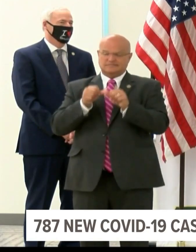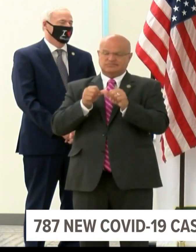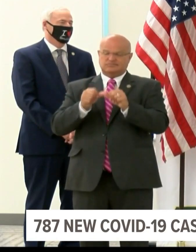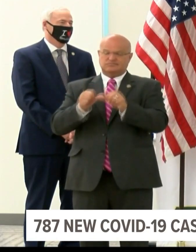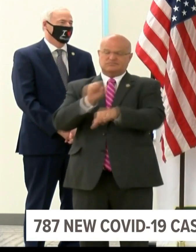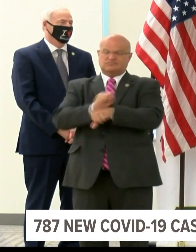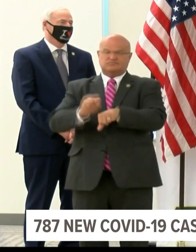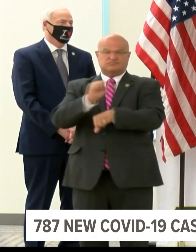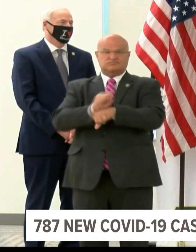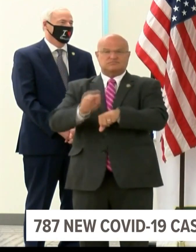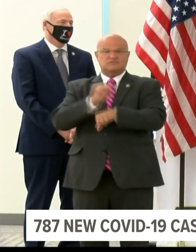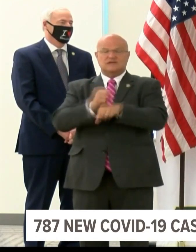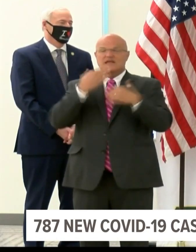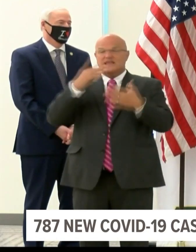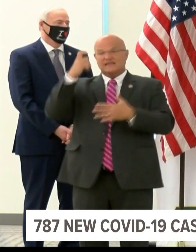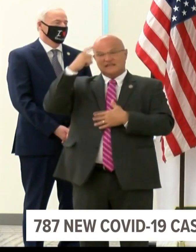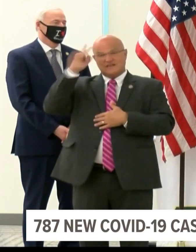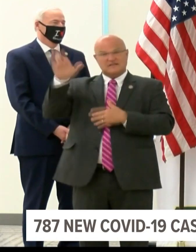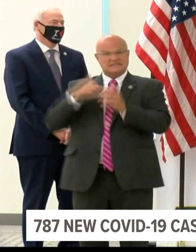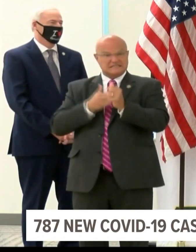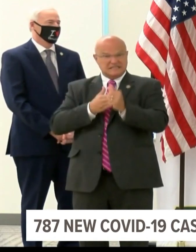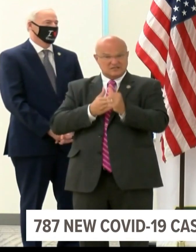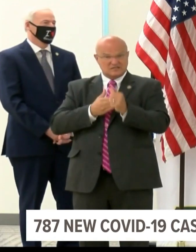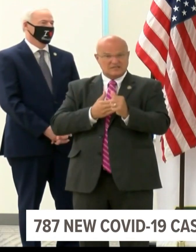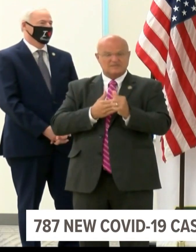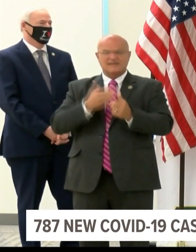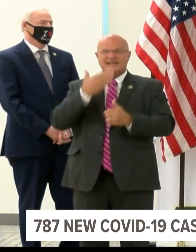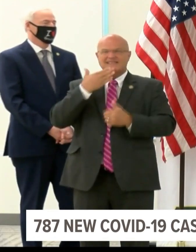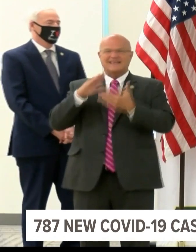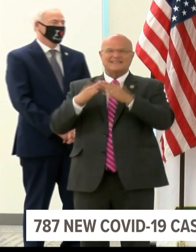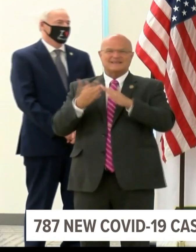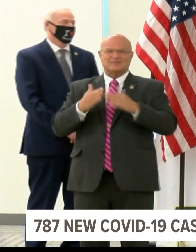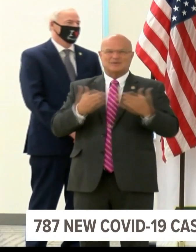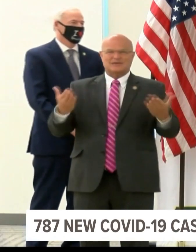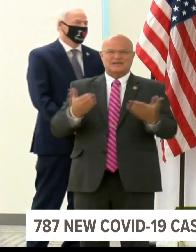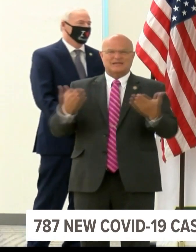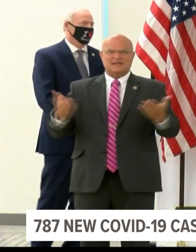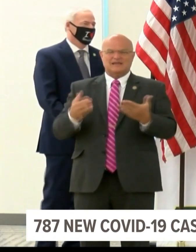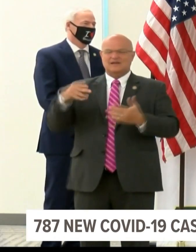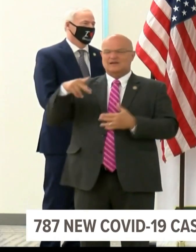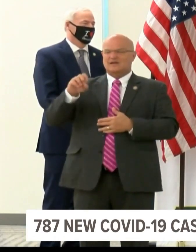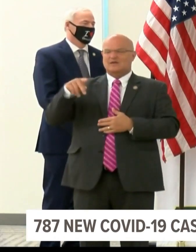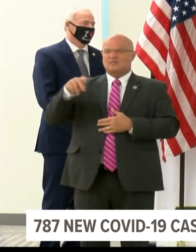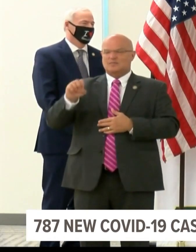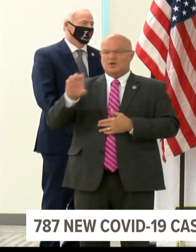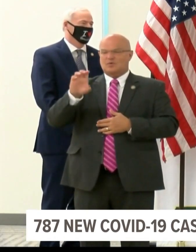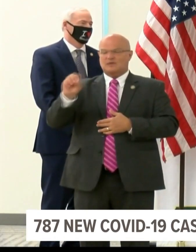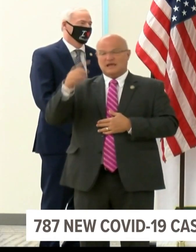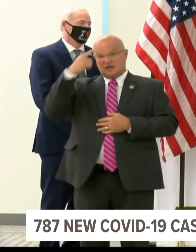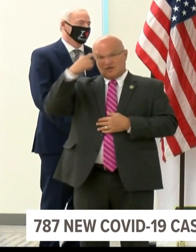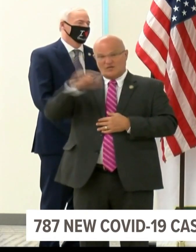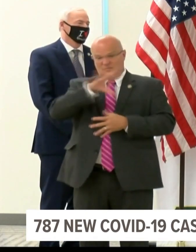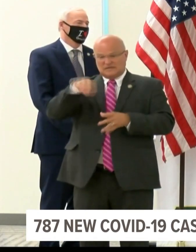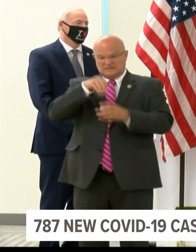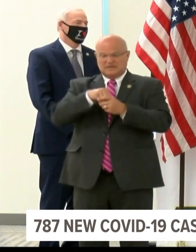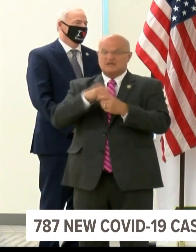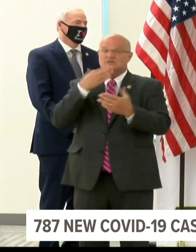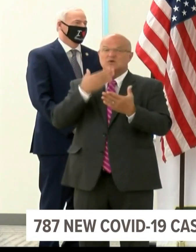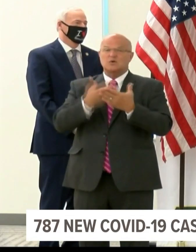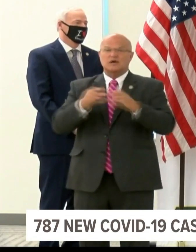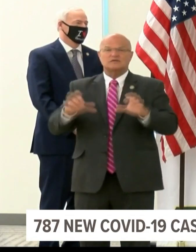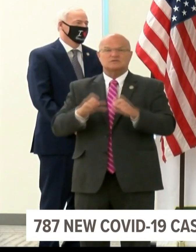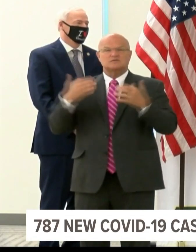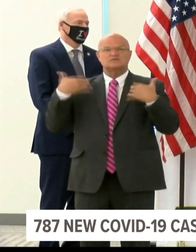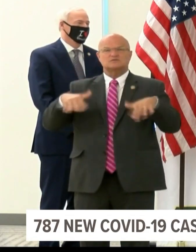forward, and thank the governor for his leadership, and thank the community here in this part of the state for participating so well and for doing